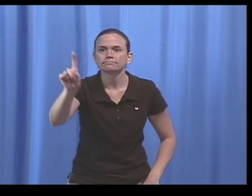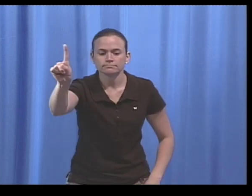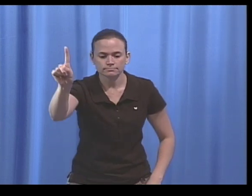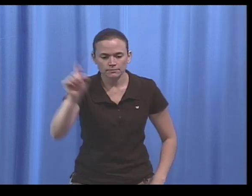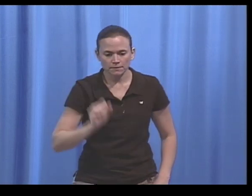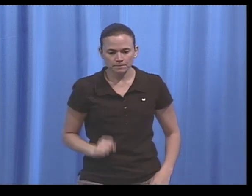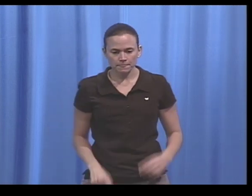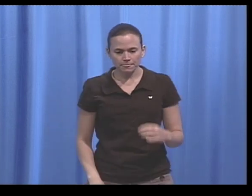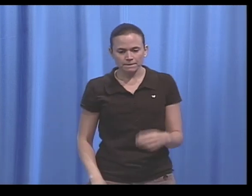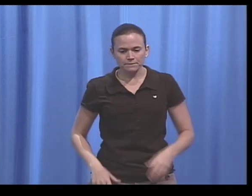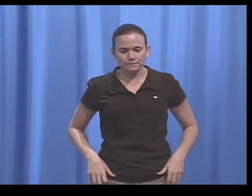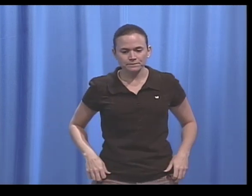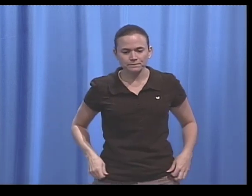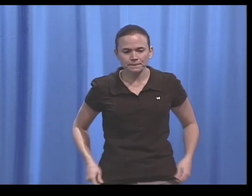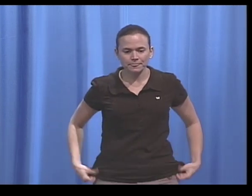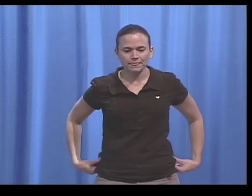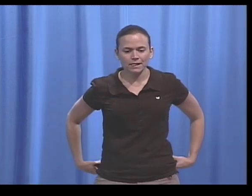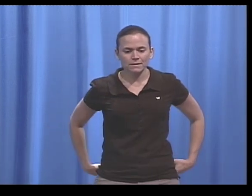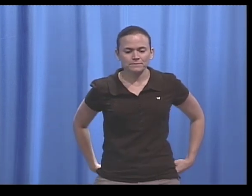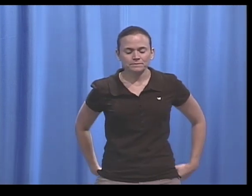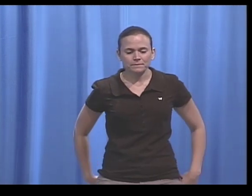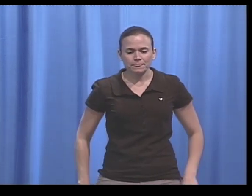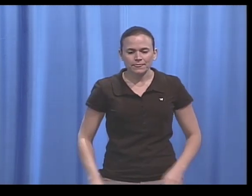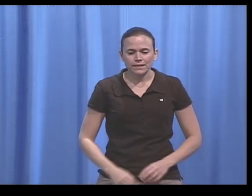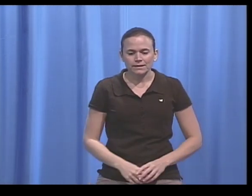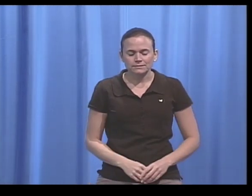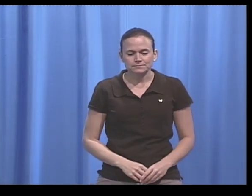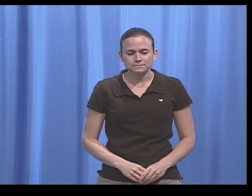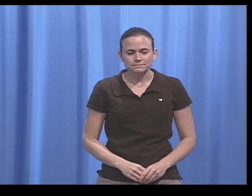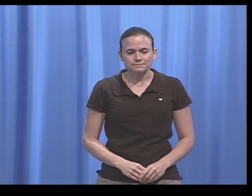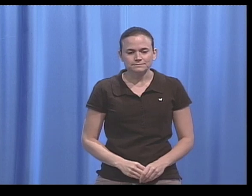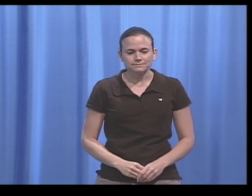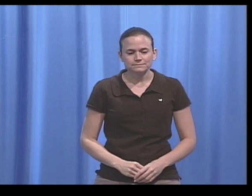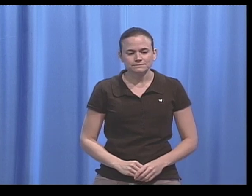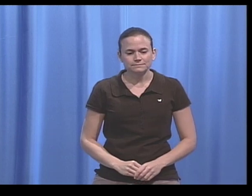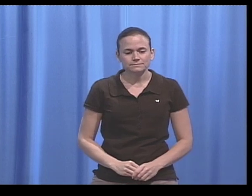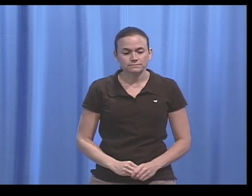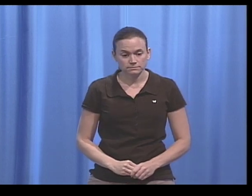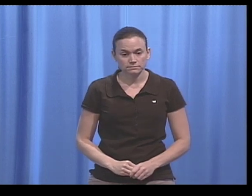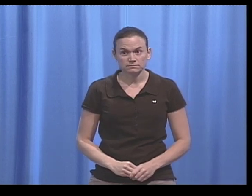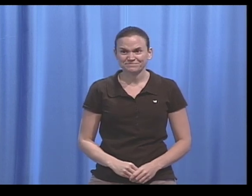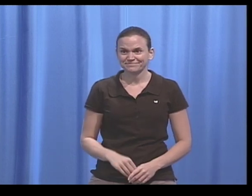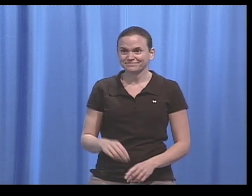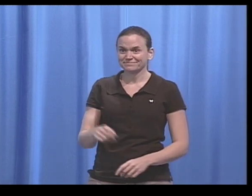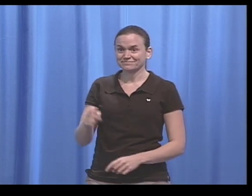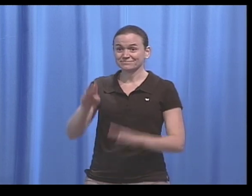"We'll see about that," said Jack. "I'm off to find the giant."